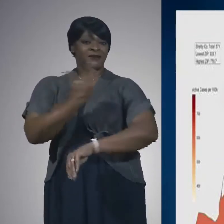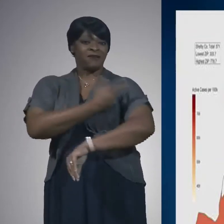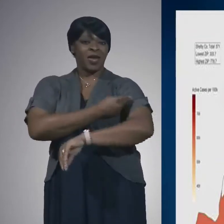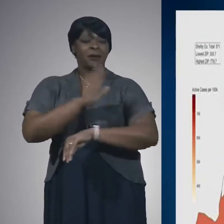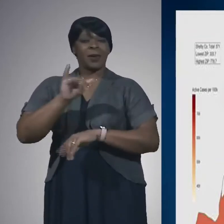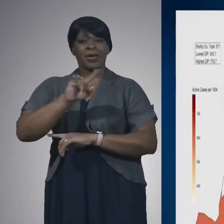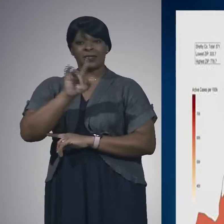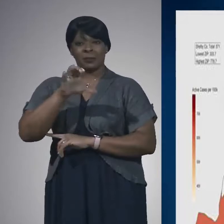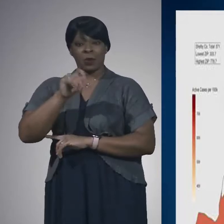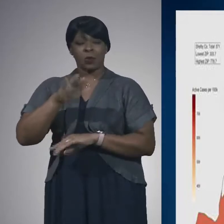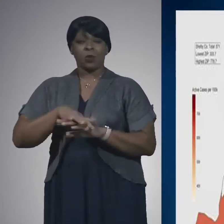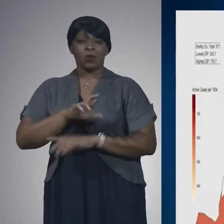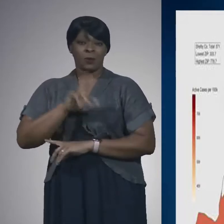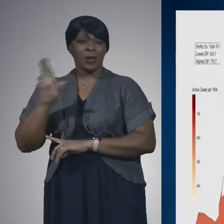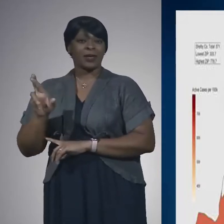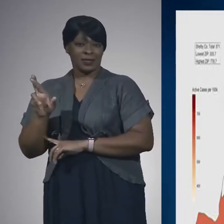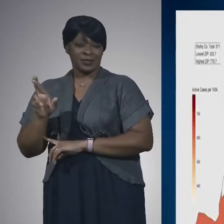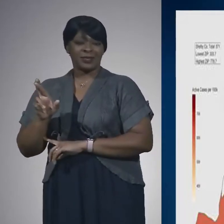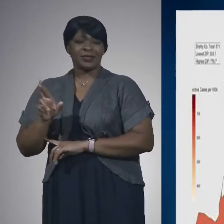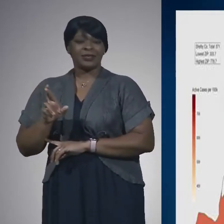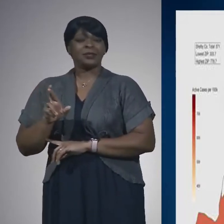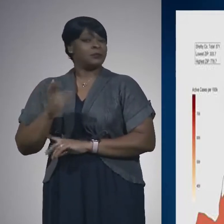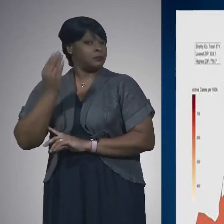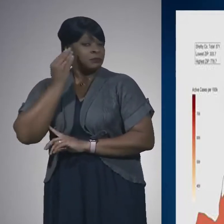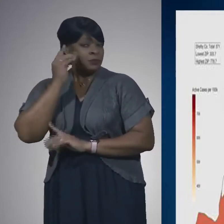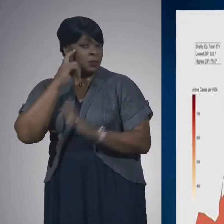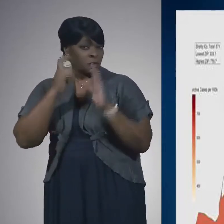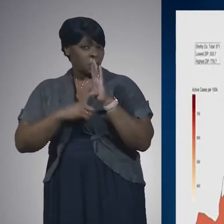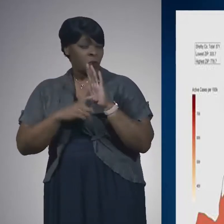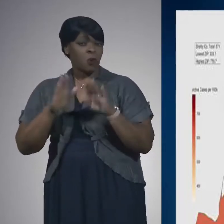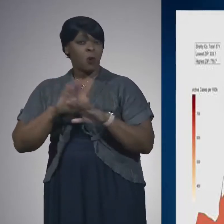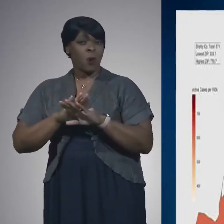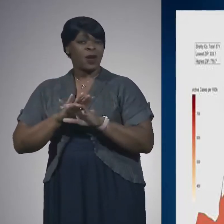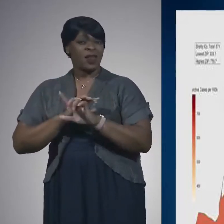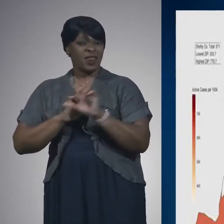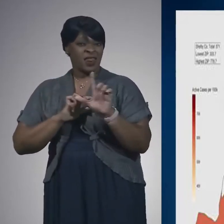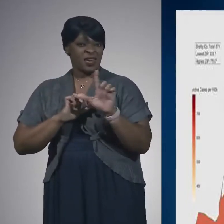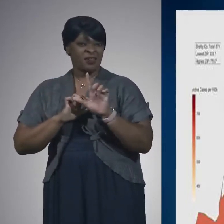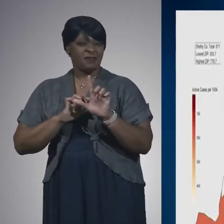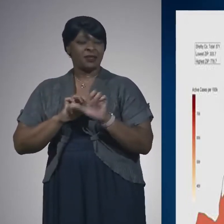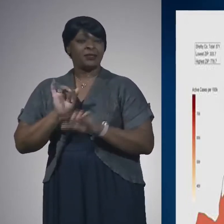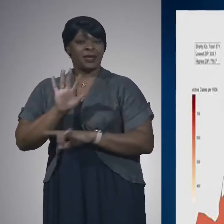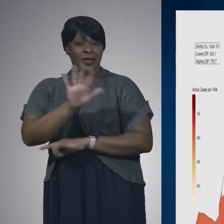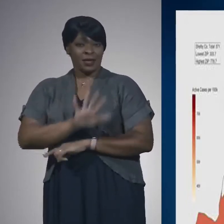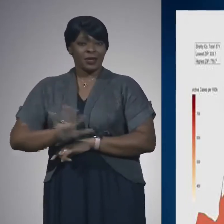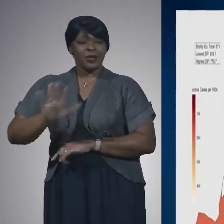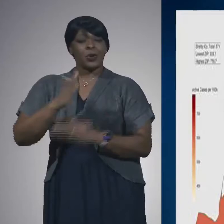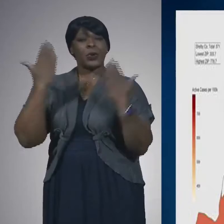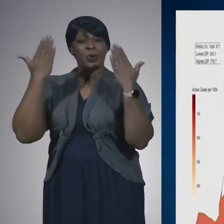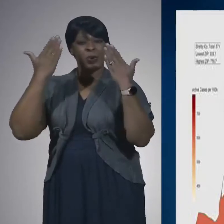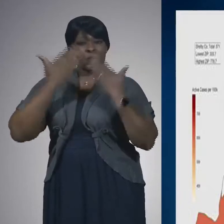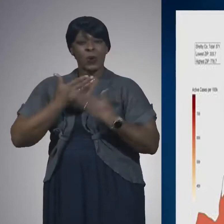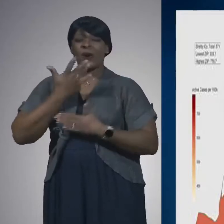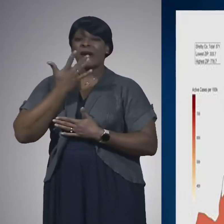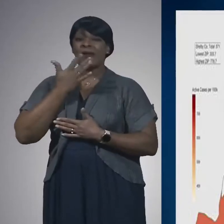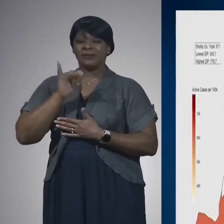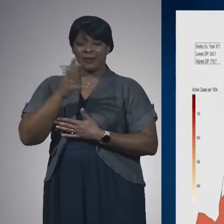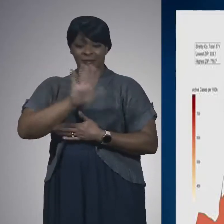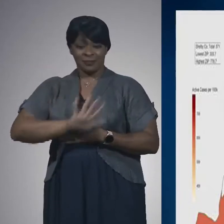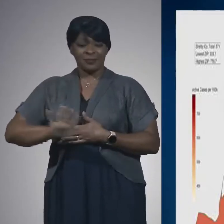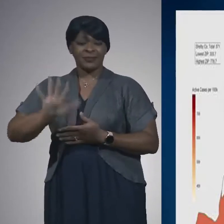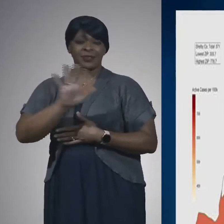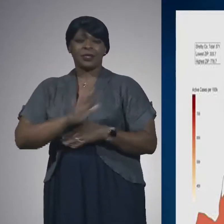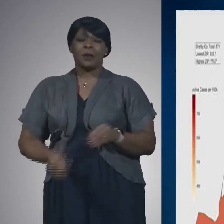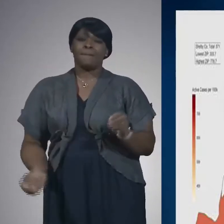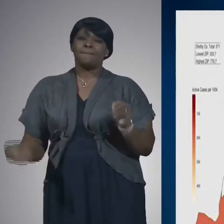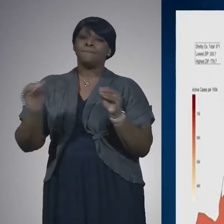zip code on the right. Please notice that on the left, the areas with darker colors are areas that have